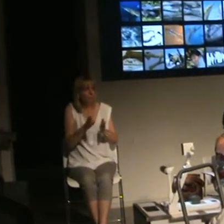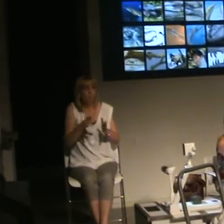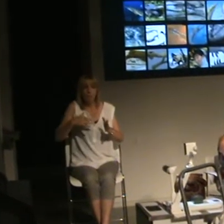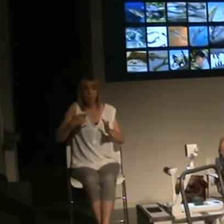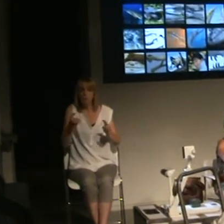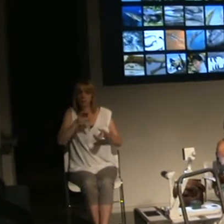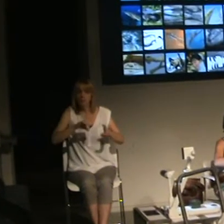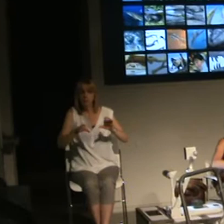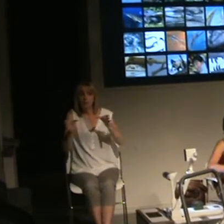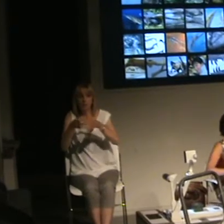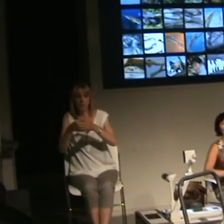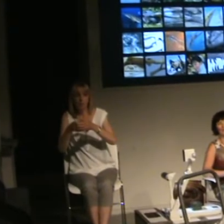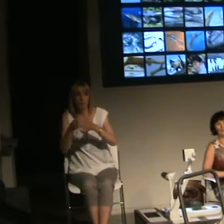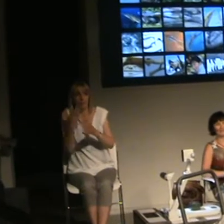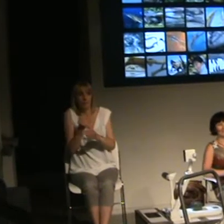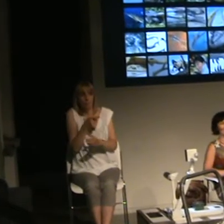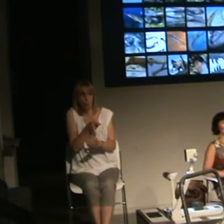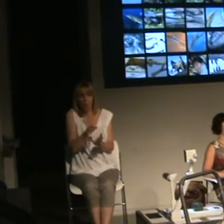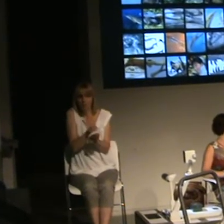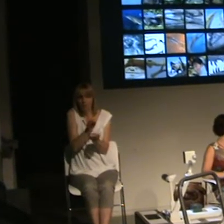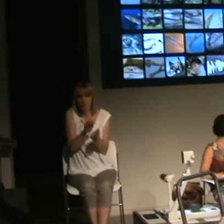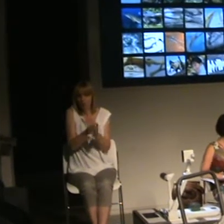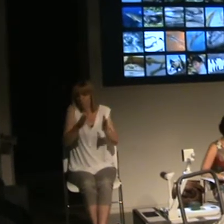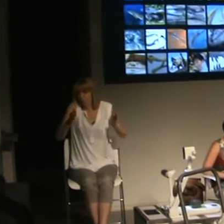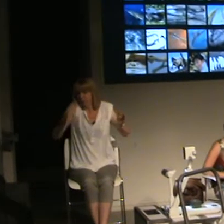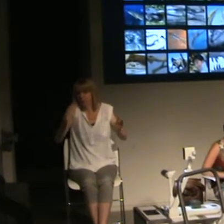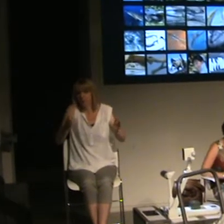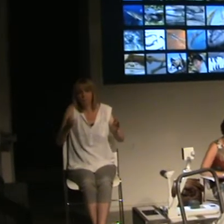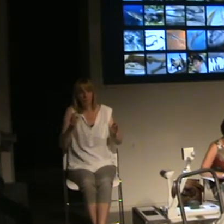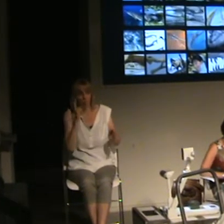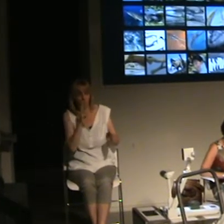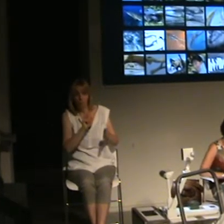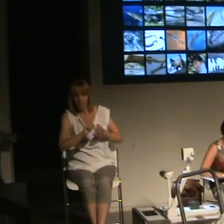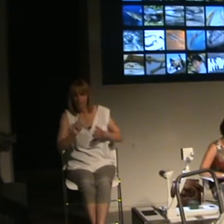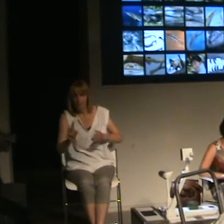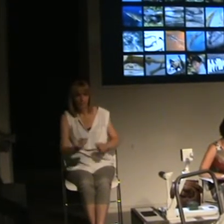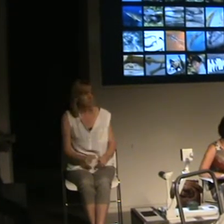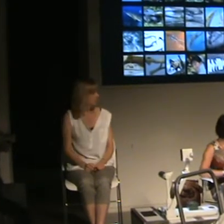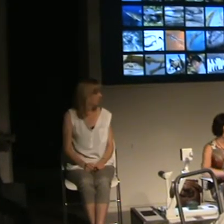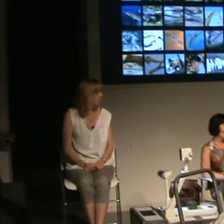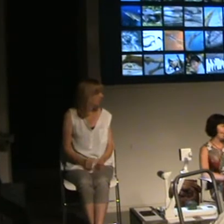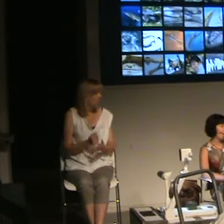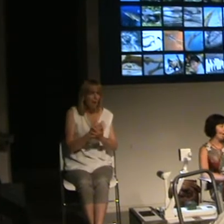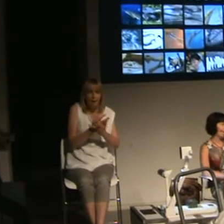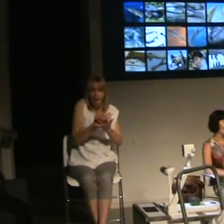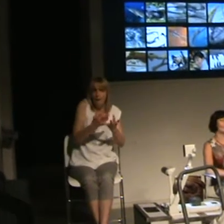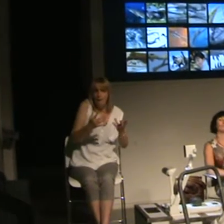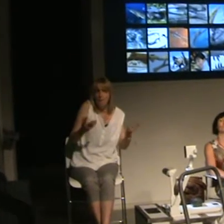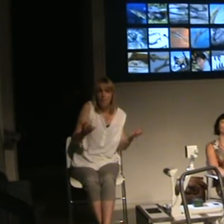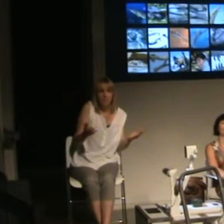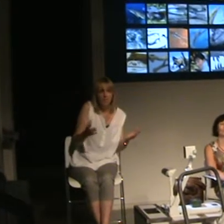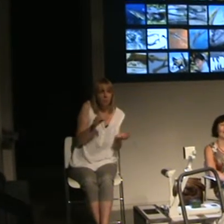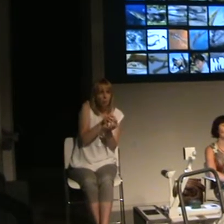big fossil for you to see later. And how big are our fossil crocodile collections behind the scenes? How many have we got